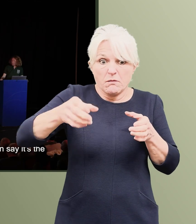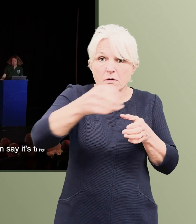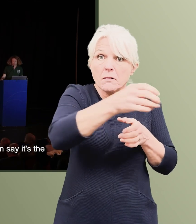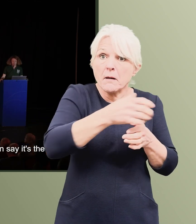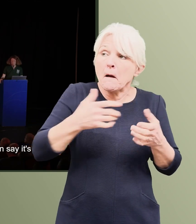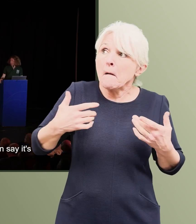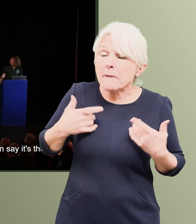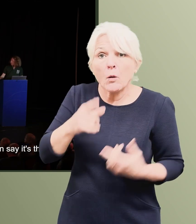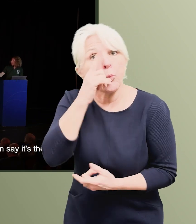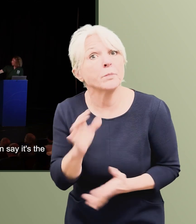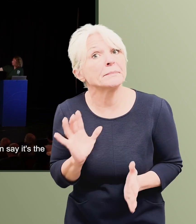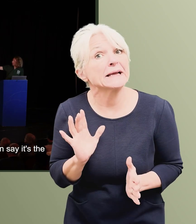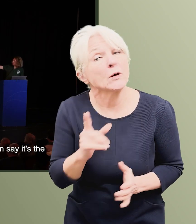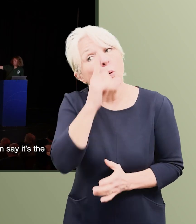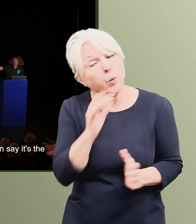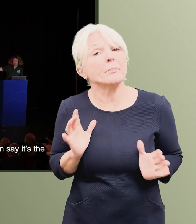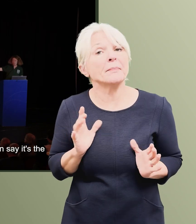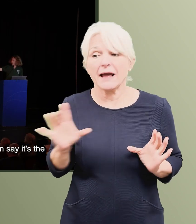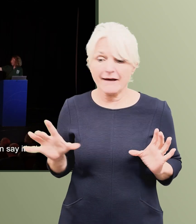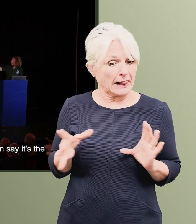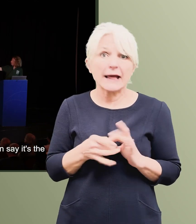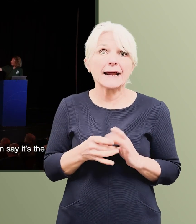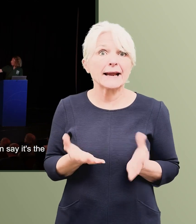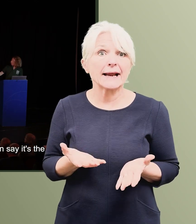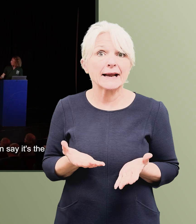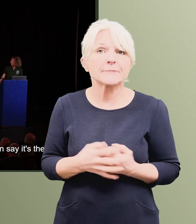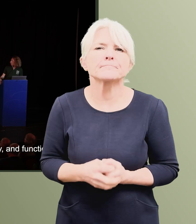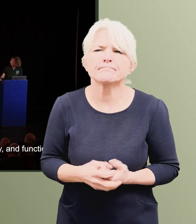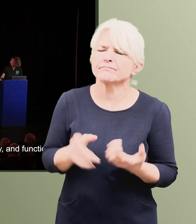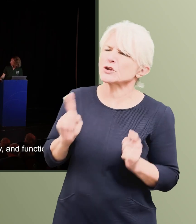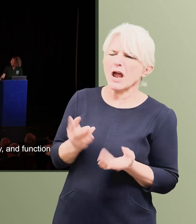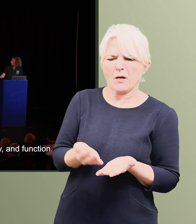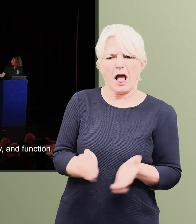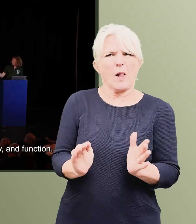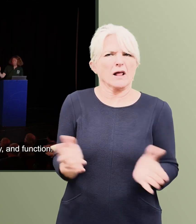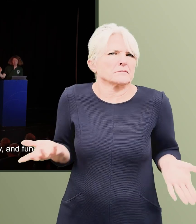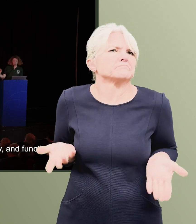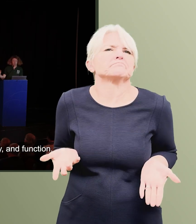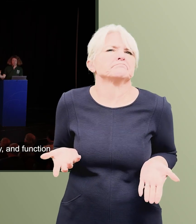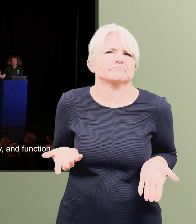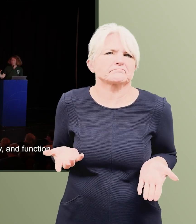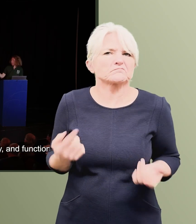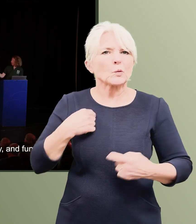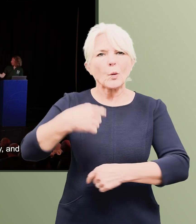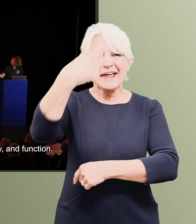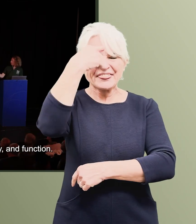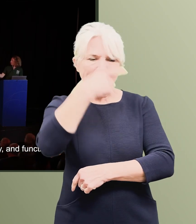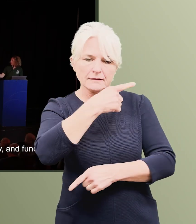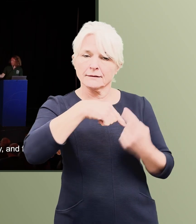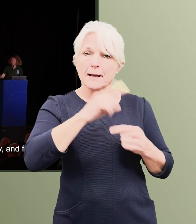So what can we say about these pits? Well, we can say it's the deliberate deposition of important artifacts, with each pit having its